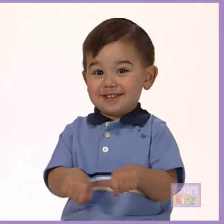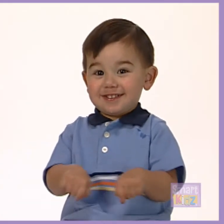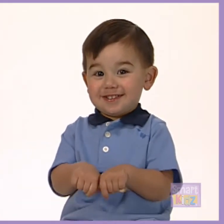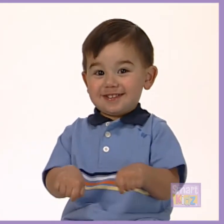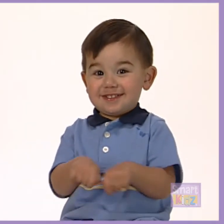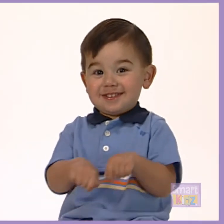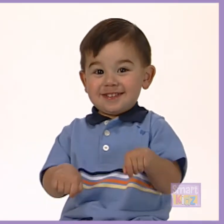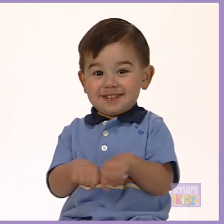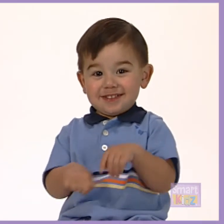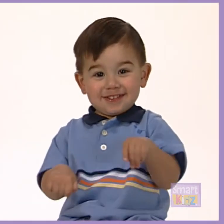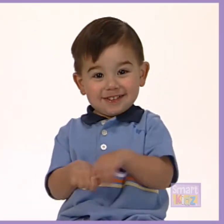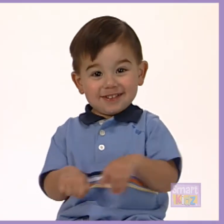Shoes.